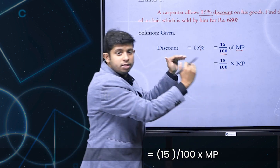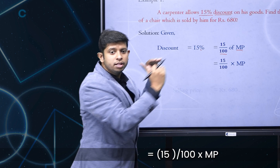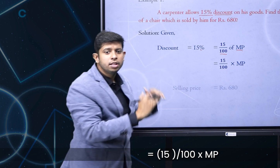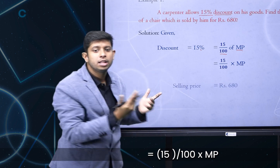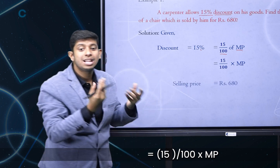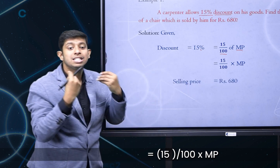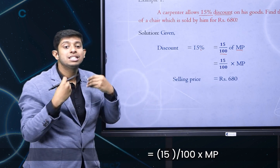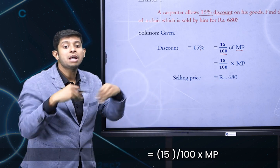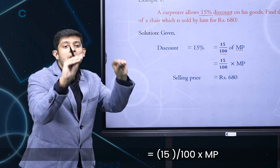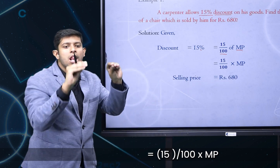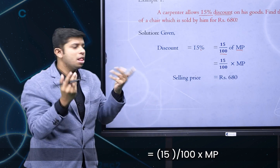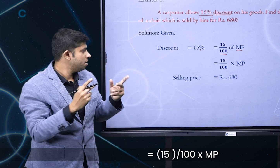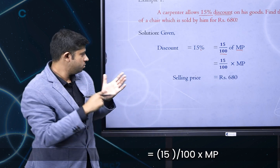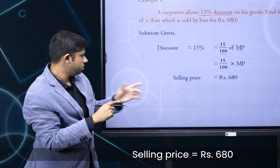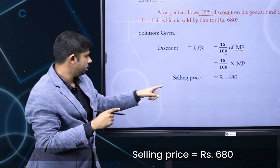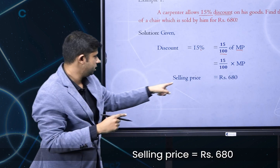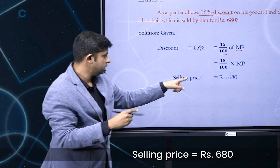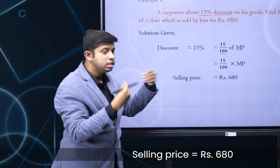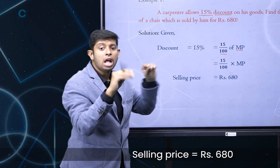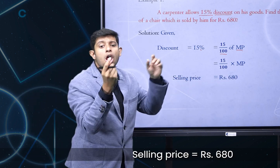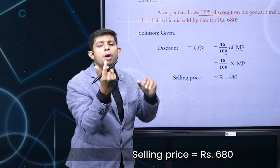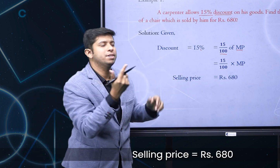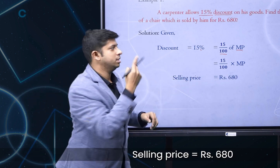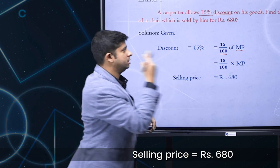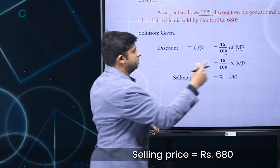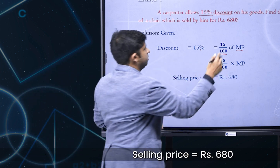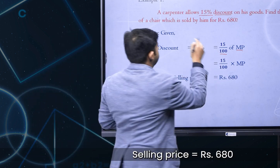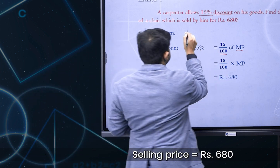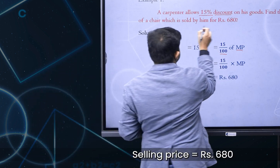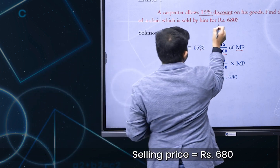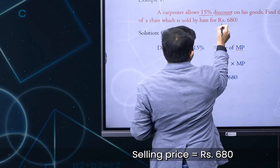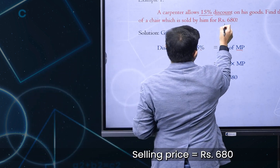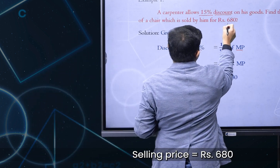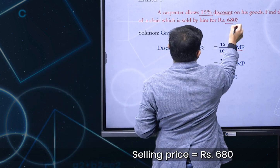Selling price is equal to rupees 680.